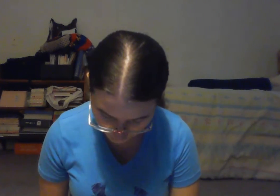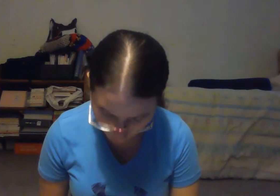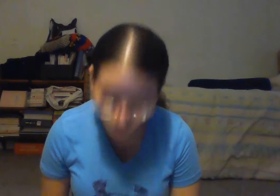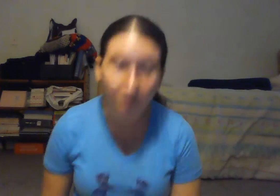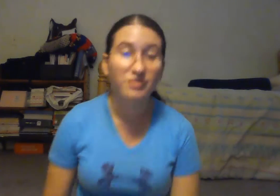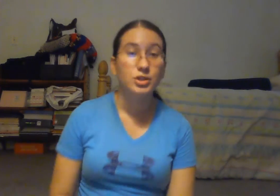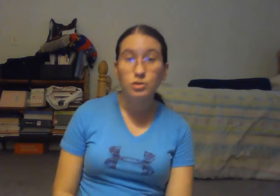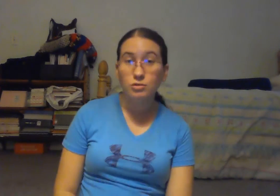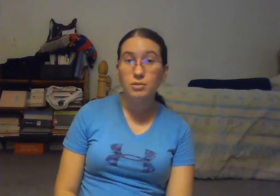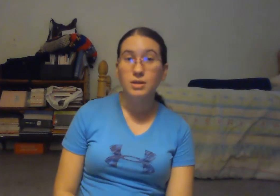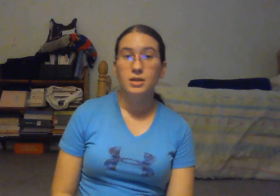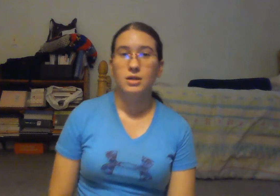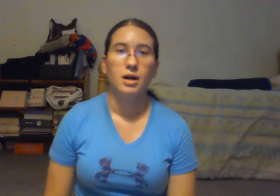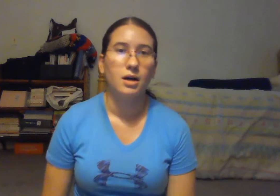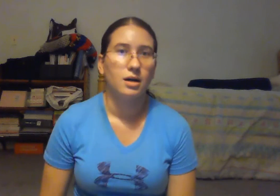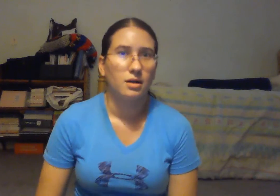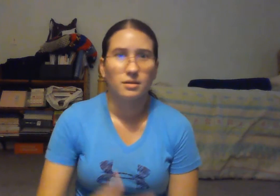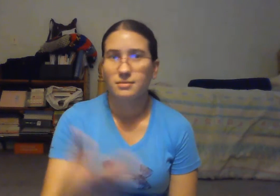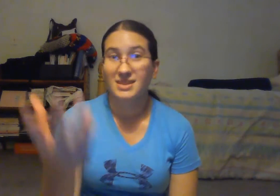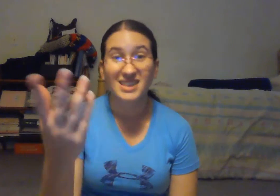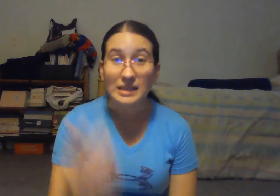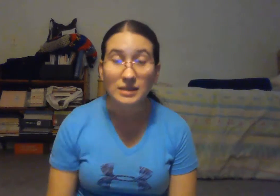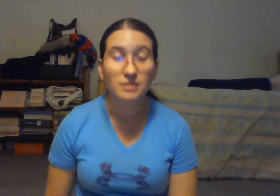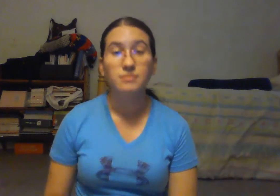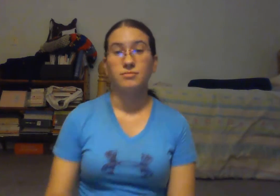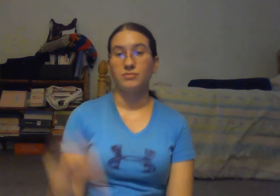2 of you are eating.